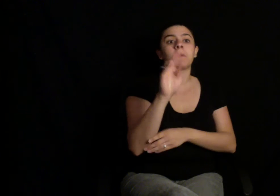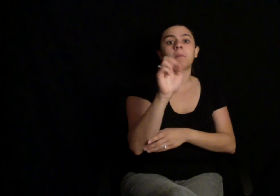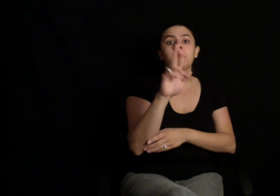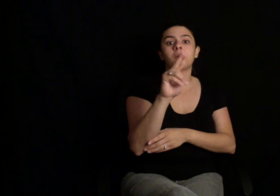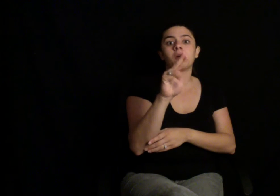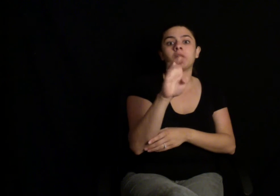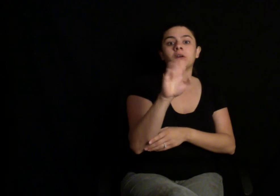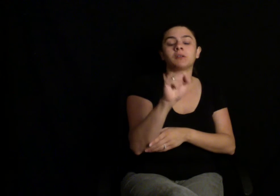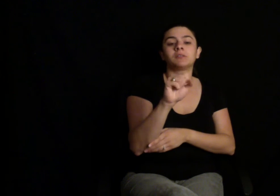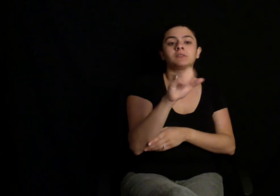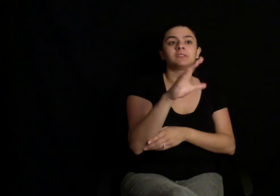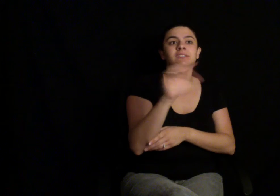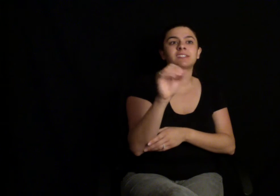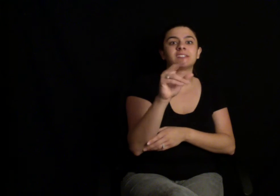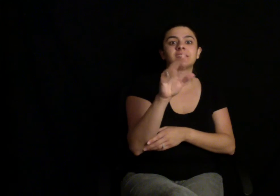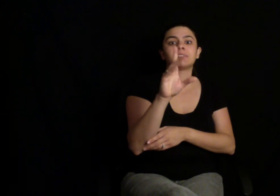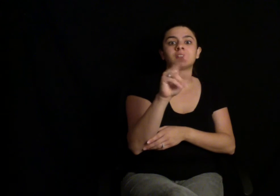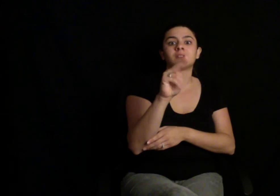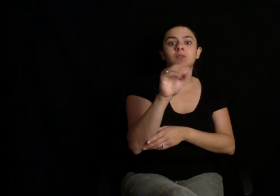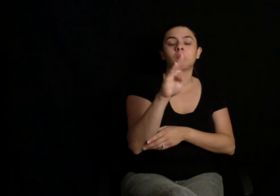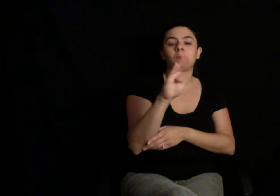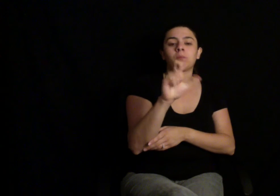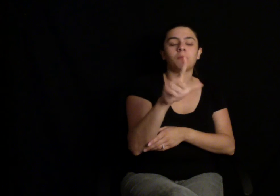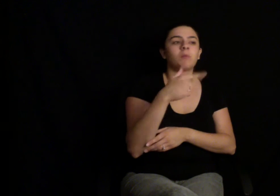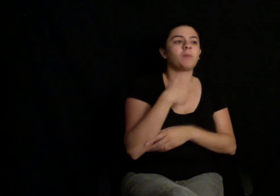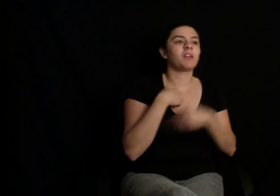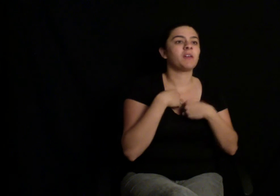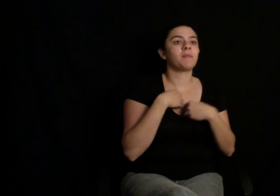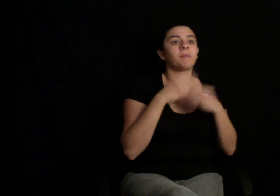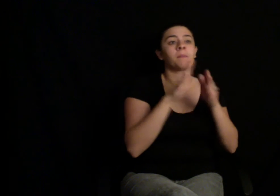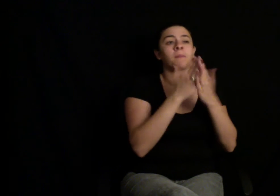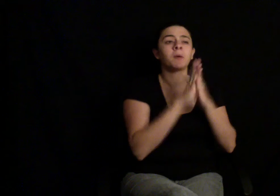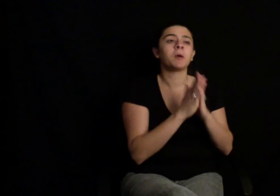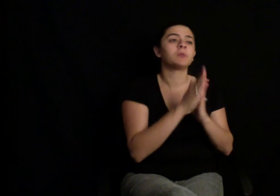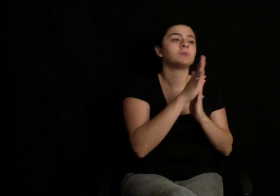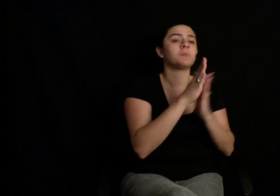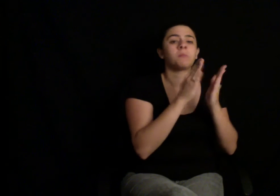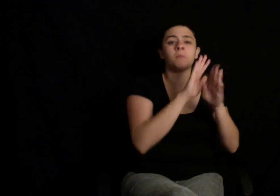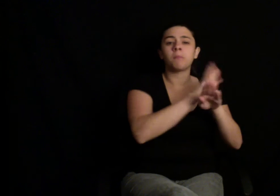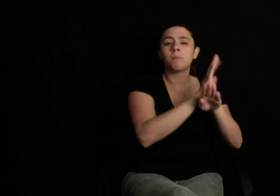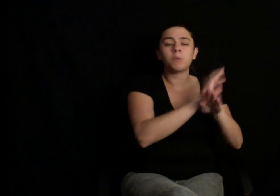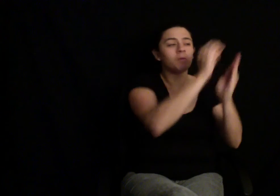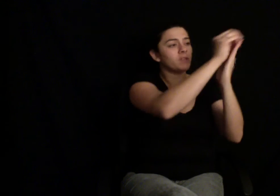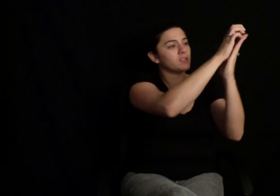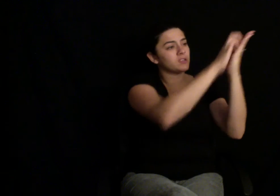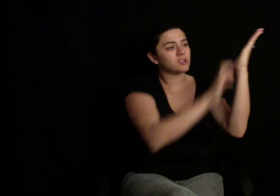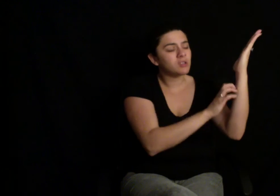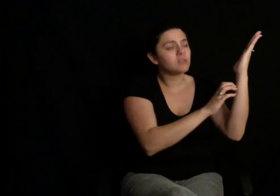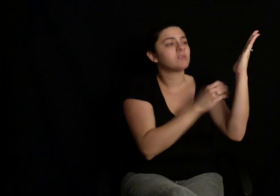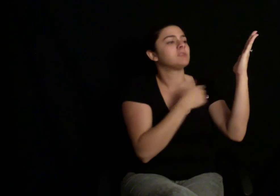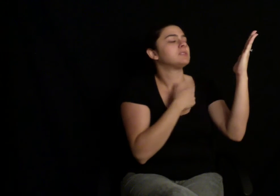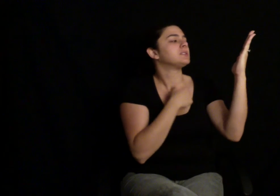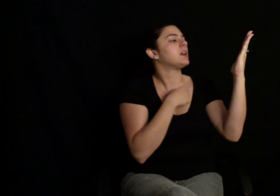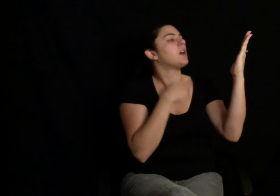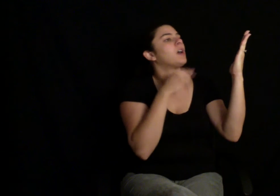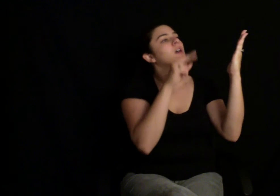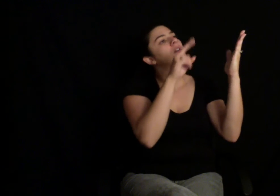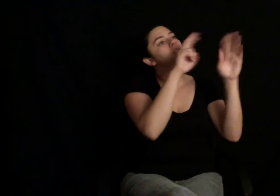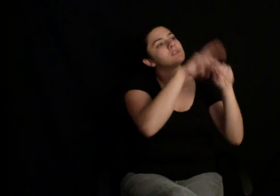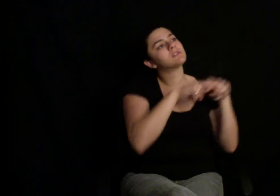movie scripts. So there would be like the Star Wars trilogy, and that would be my favorite one. And I would just sit there for hours and hours in Barnes & Noble, not giving